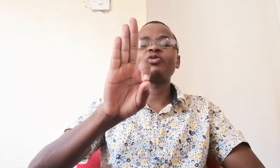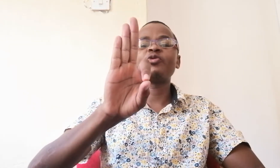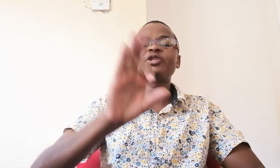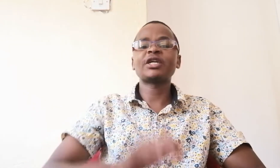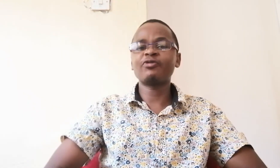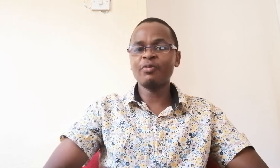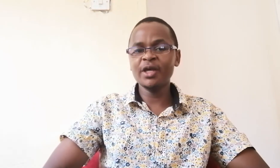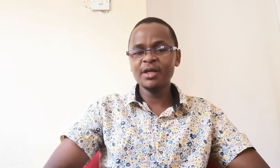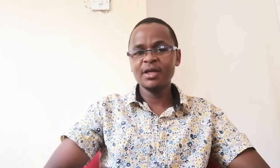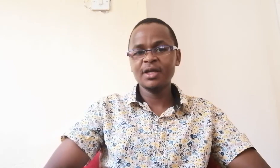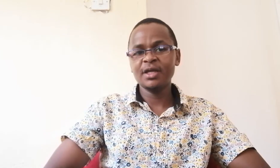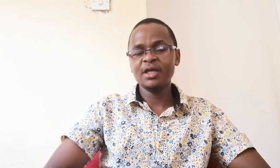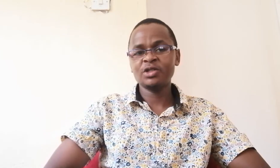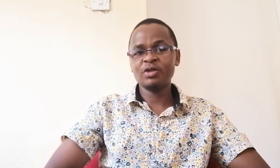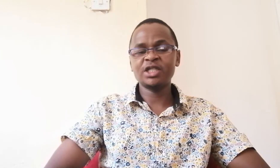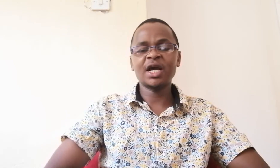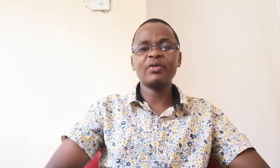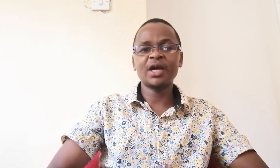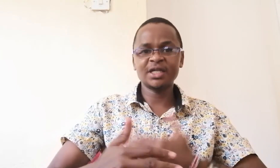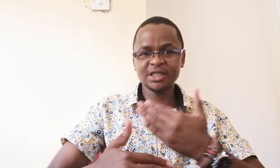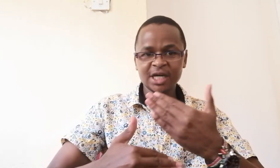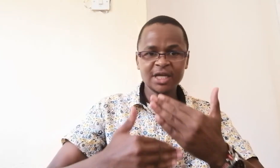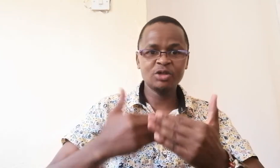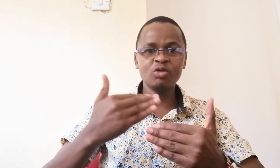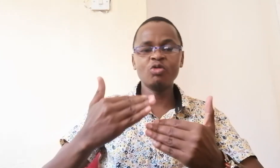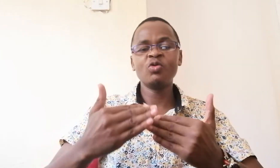We start from A so that we can try to